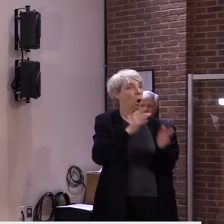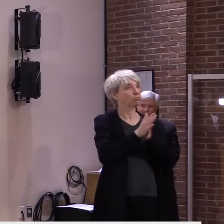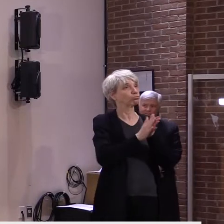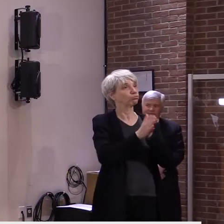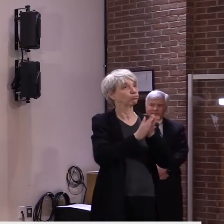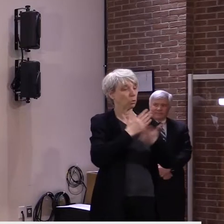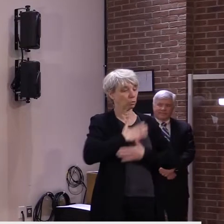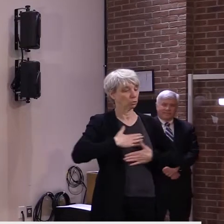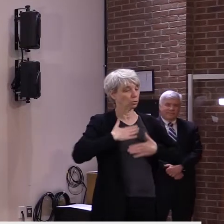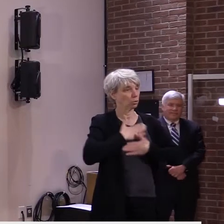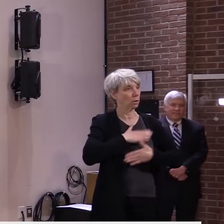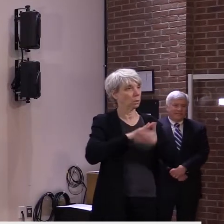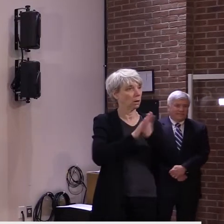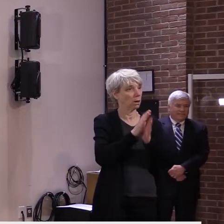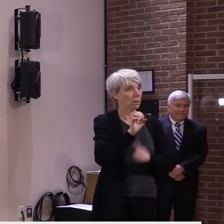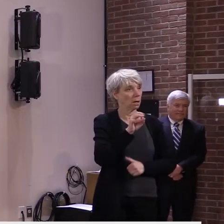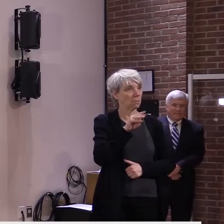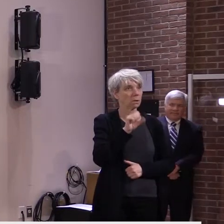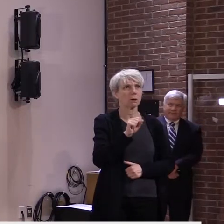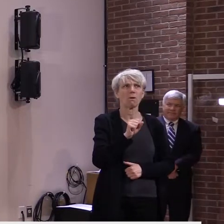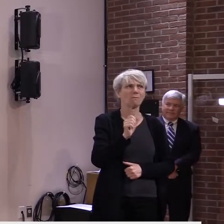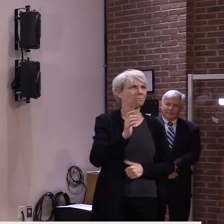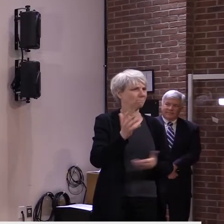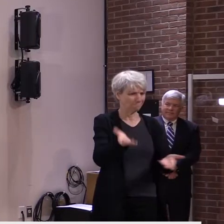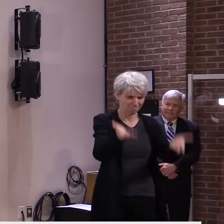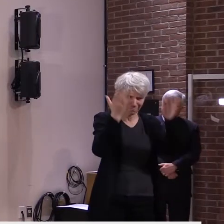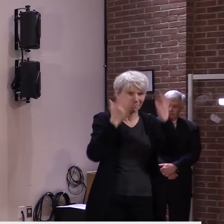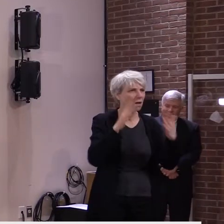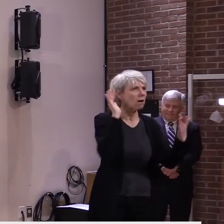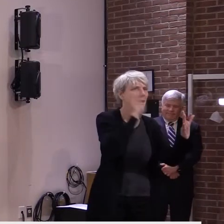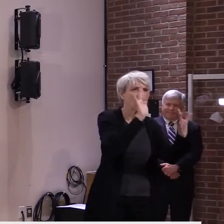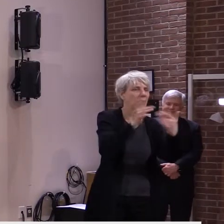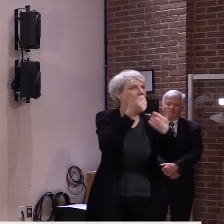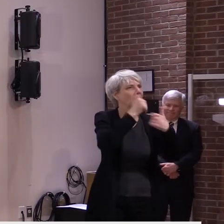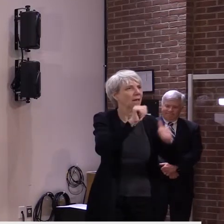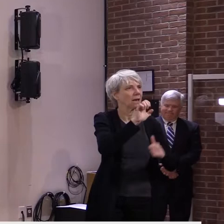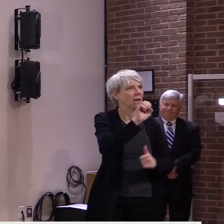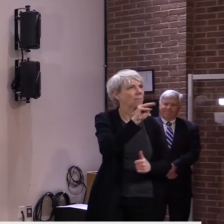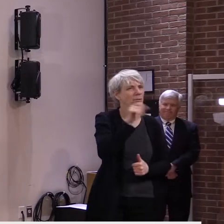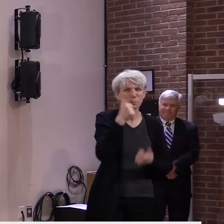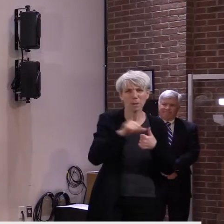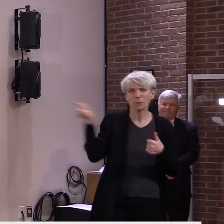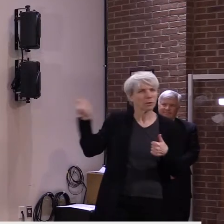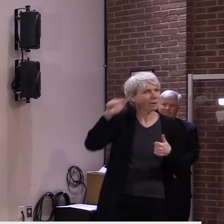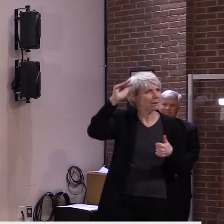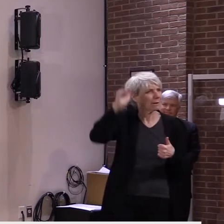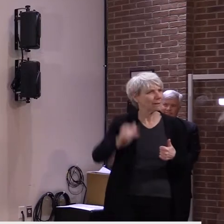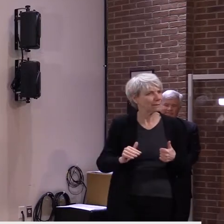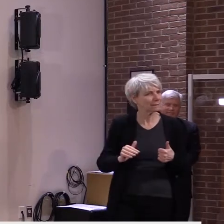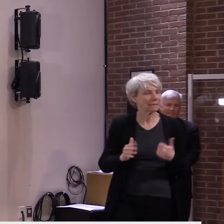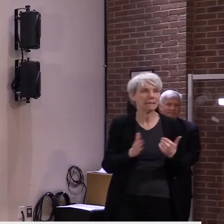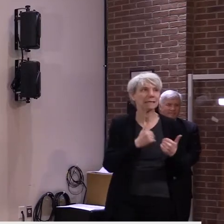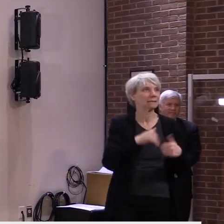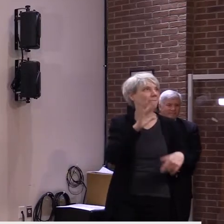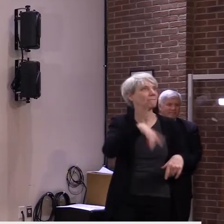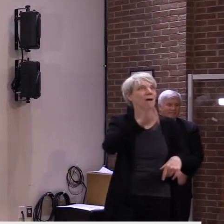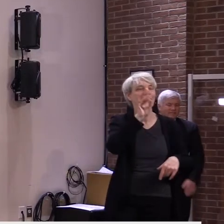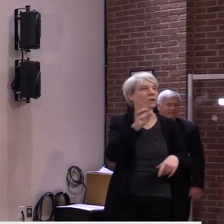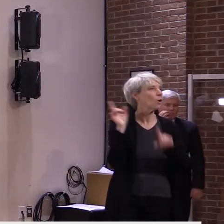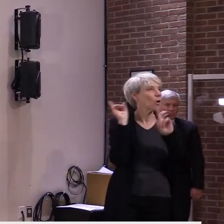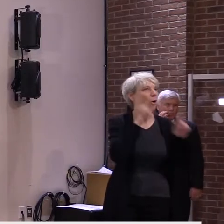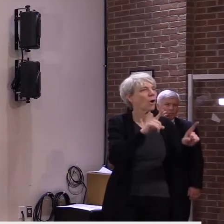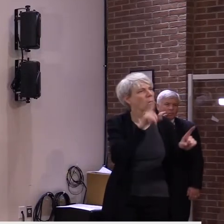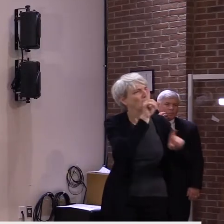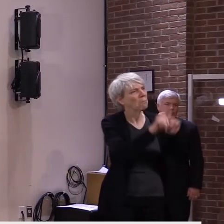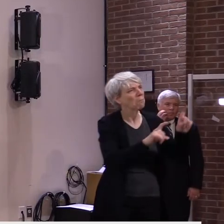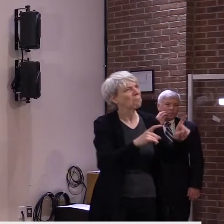of people around the state to talk to. Not having to seek them out very aggressively because they're there waiting to talk with them